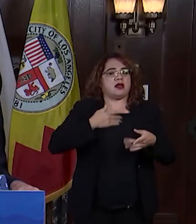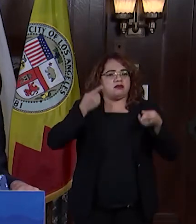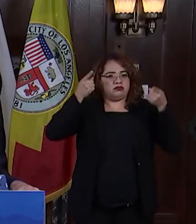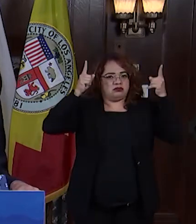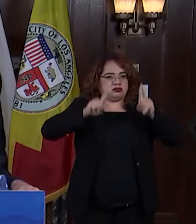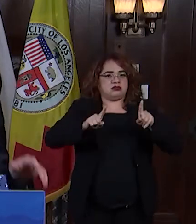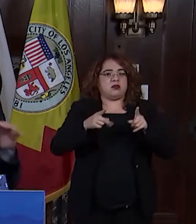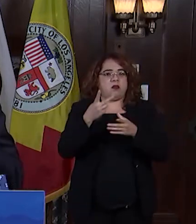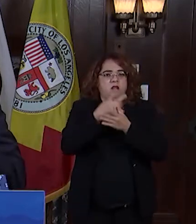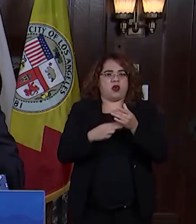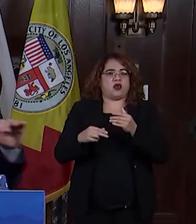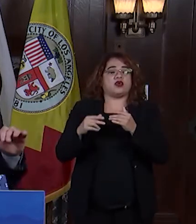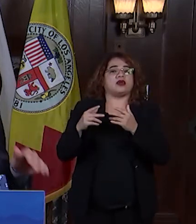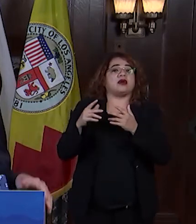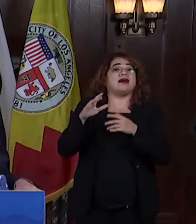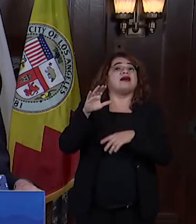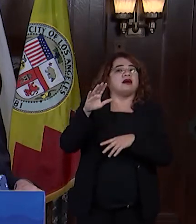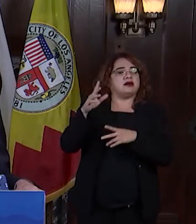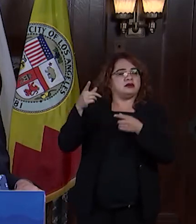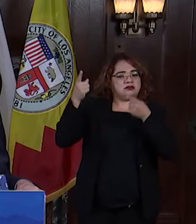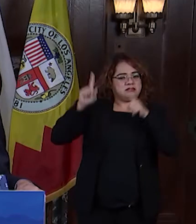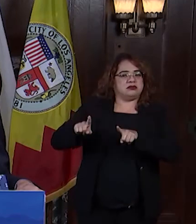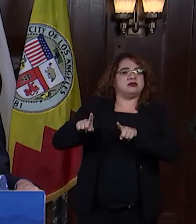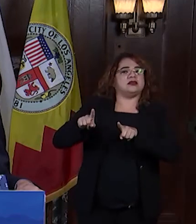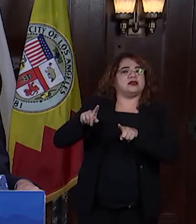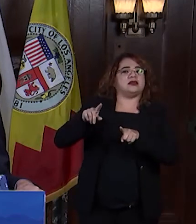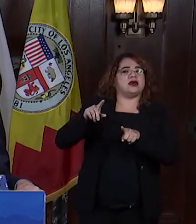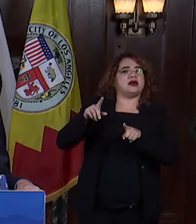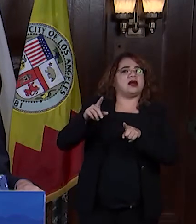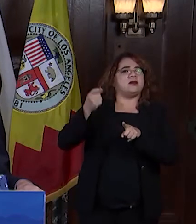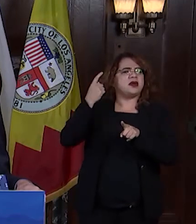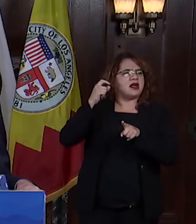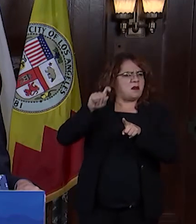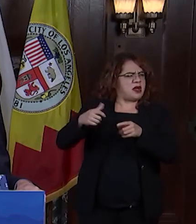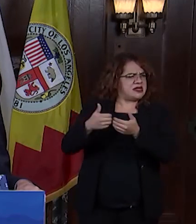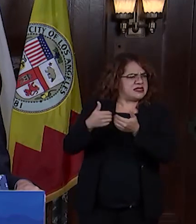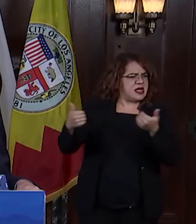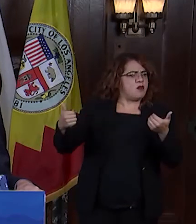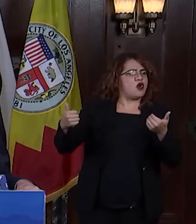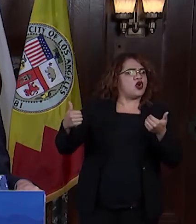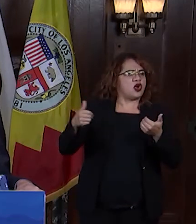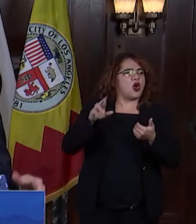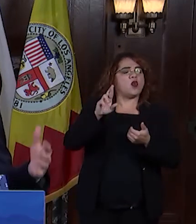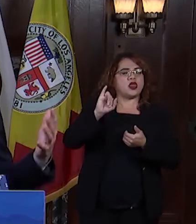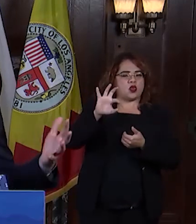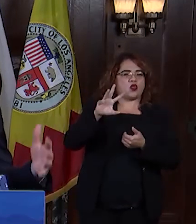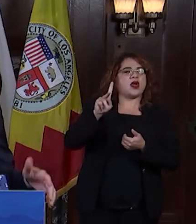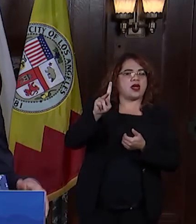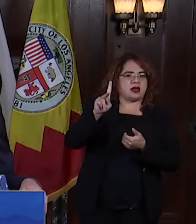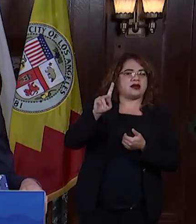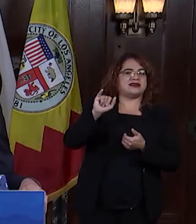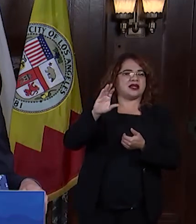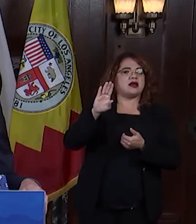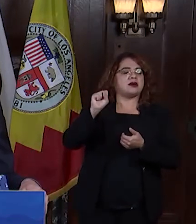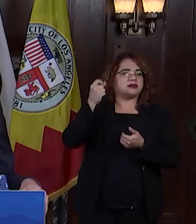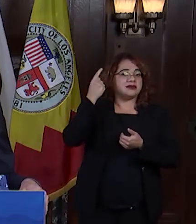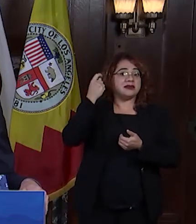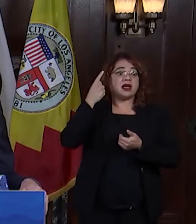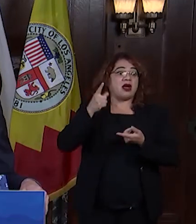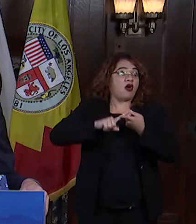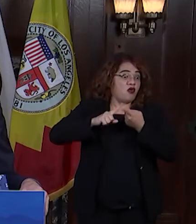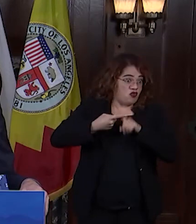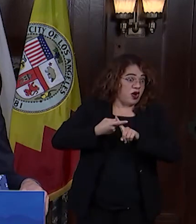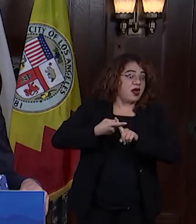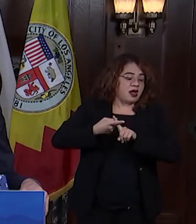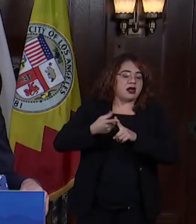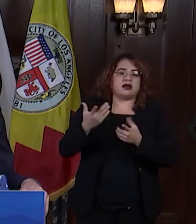I did ask him to, right now, have us be separated from that. I think that has to happen. It can be a friend or somebody you don't know, and in these situations, the